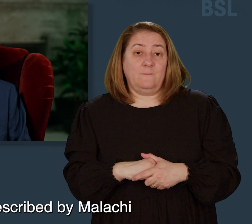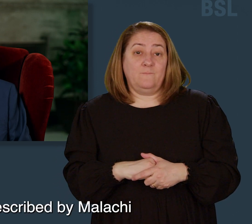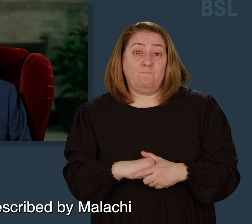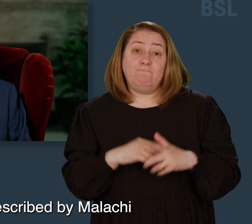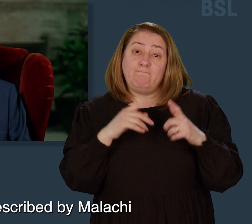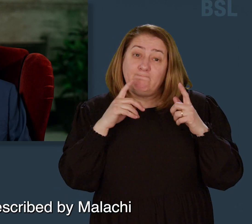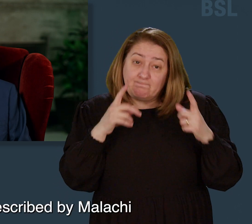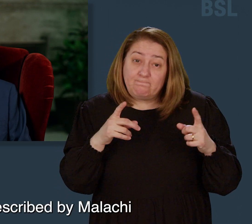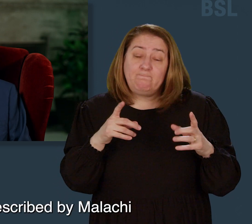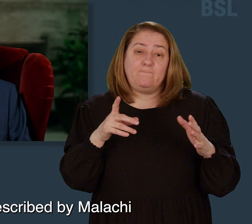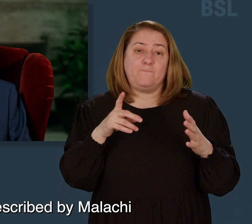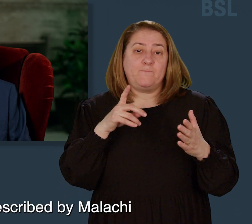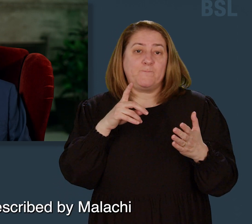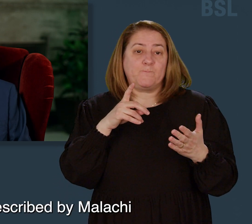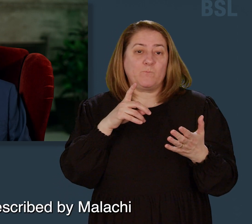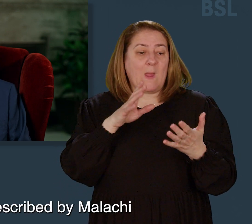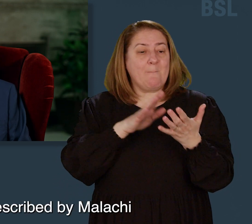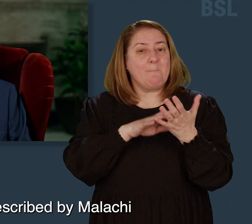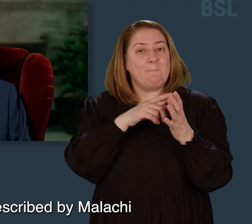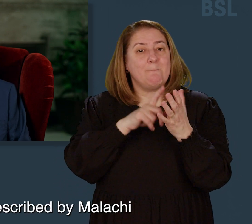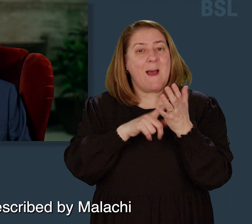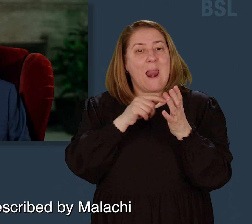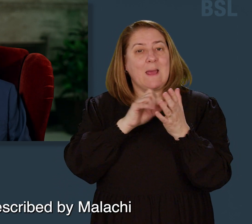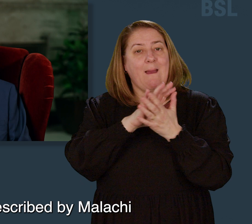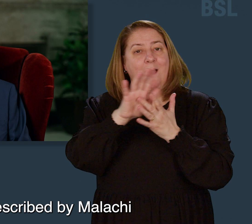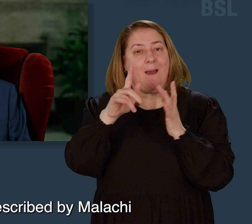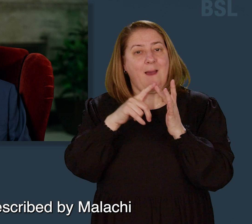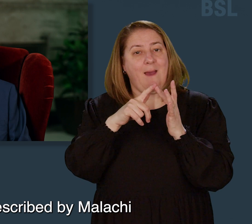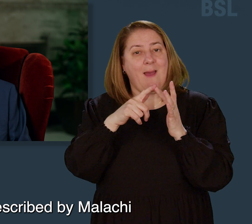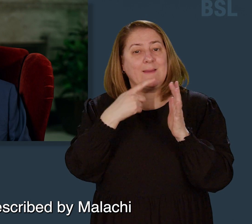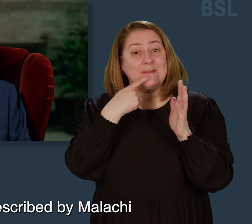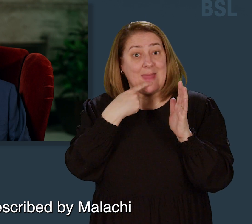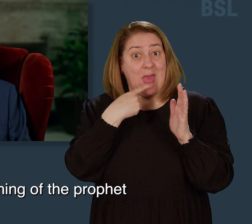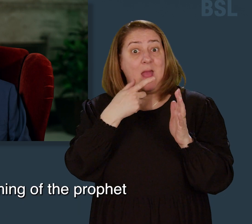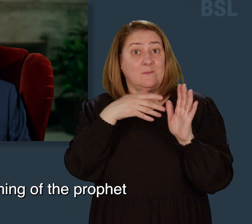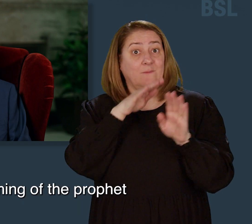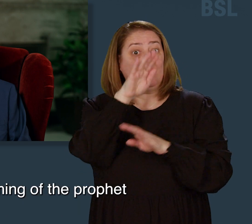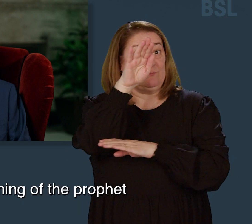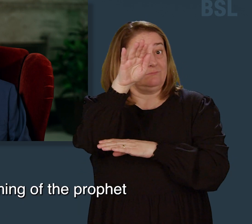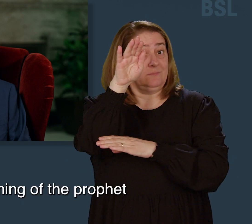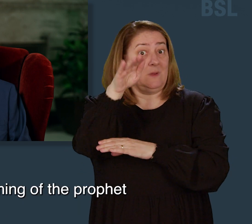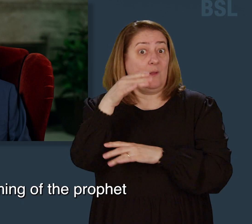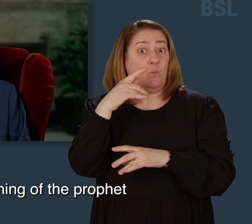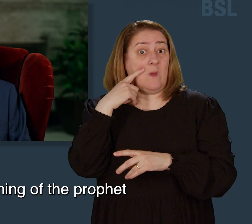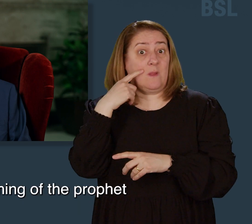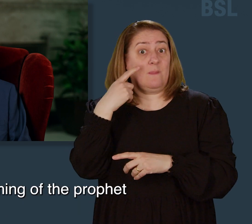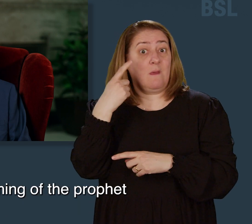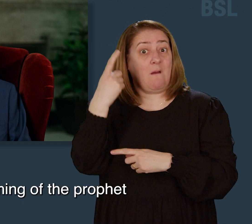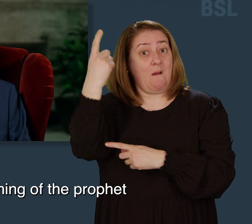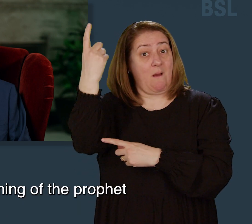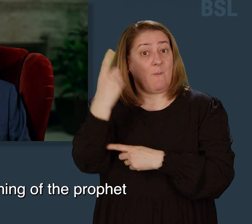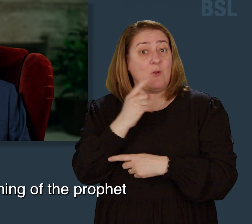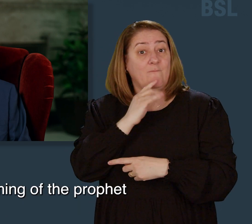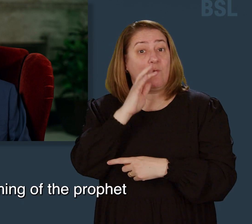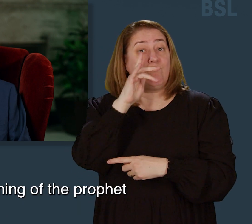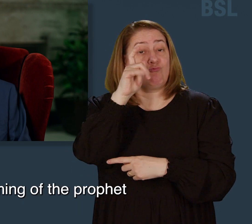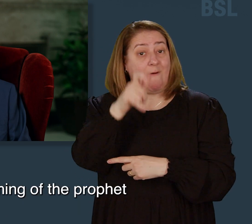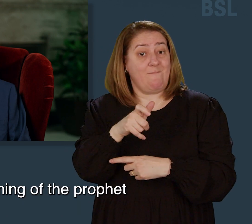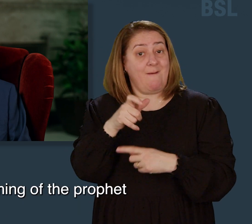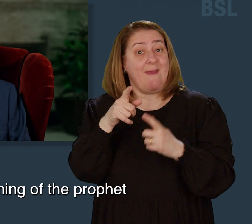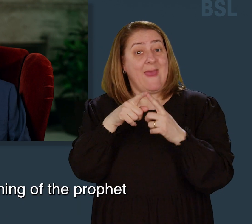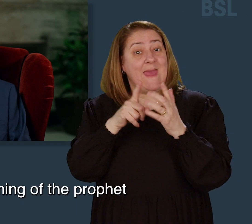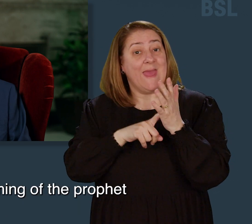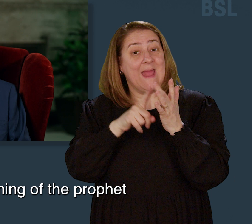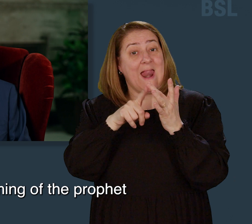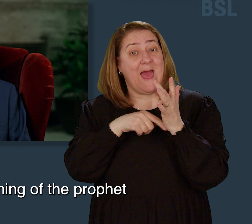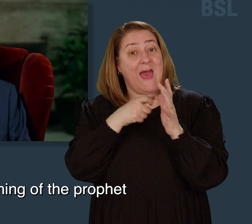In part, that is what is described by Malachi as he foretold of the coming of the